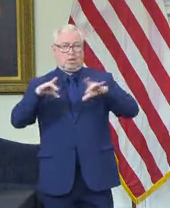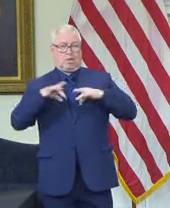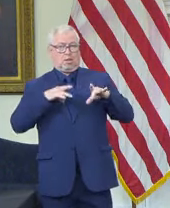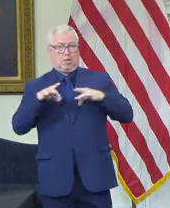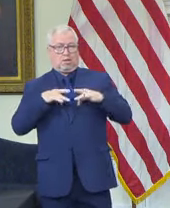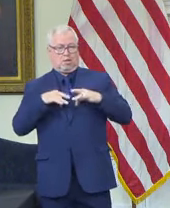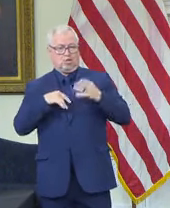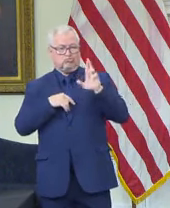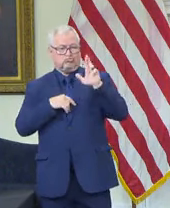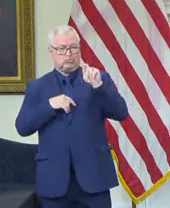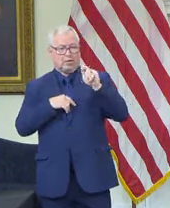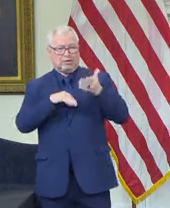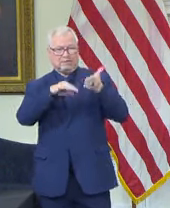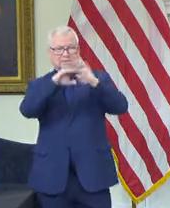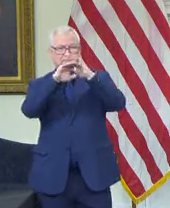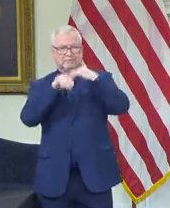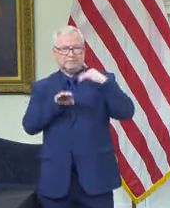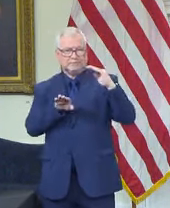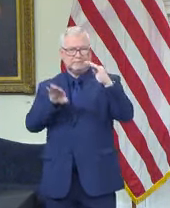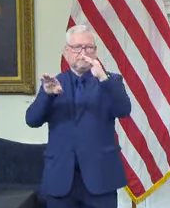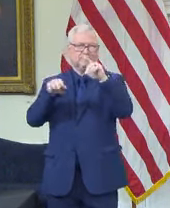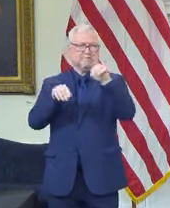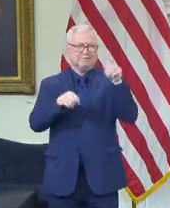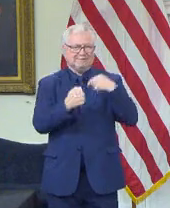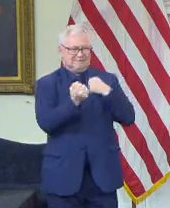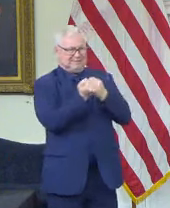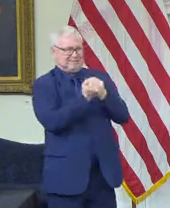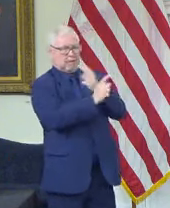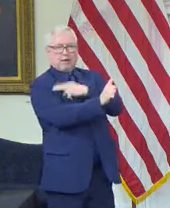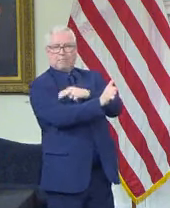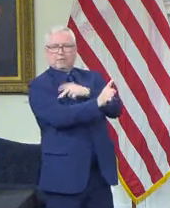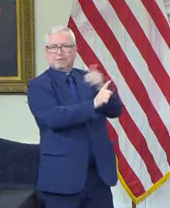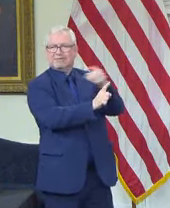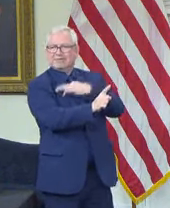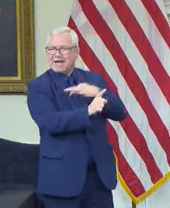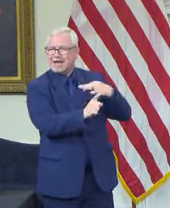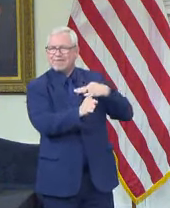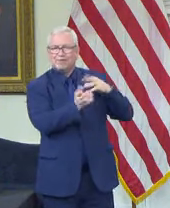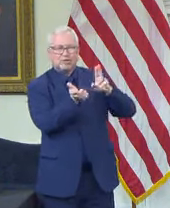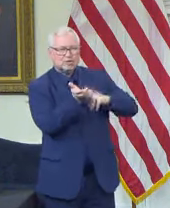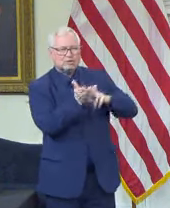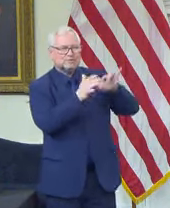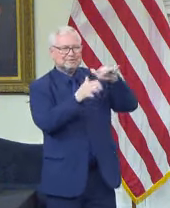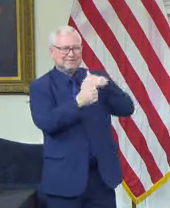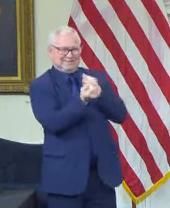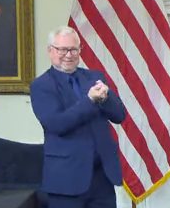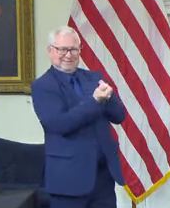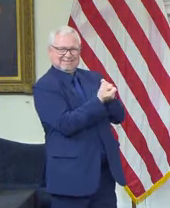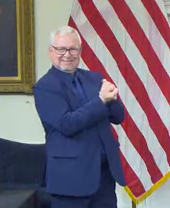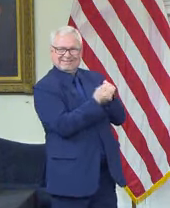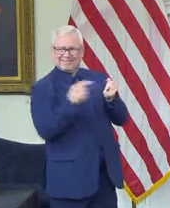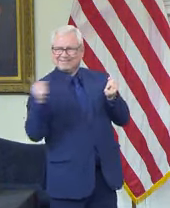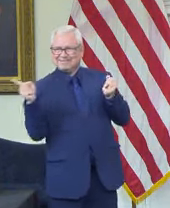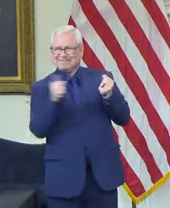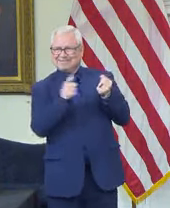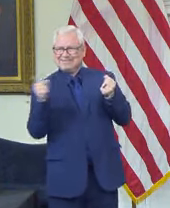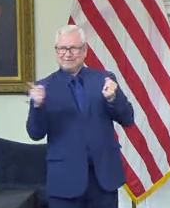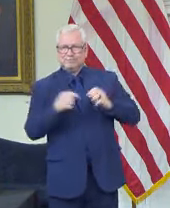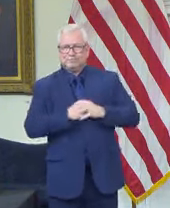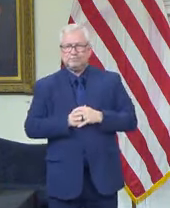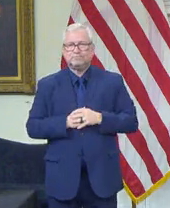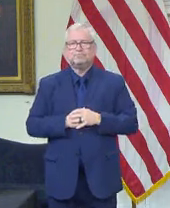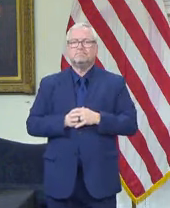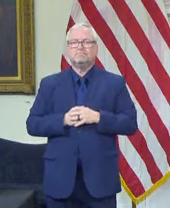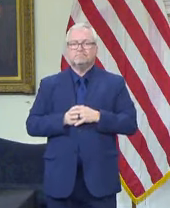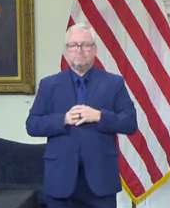hospital workforce. I'm pleased to report today that all of the current data is